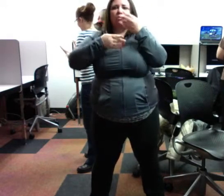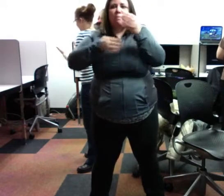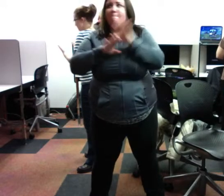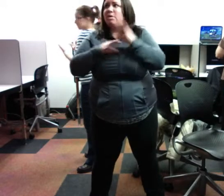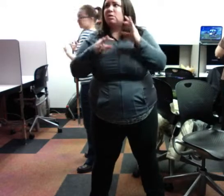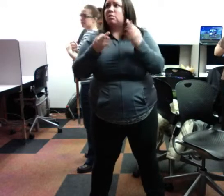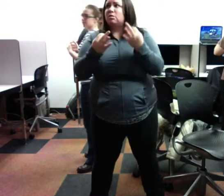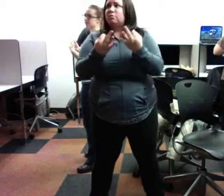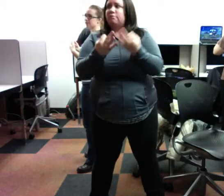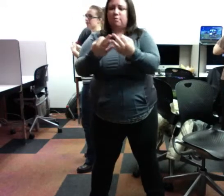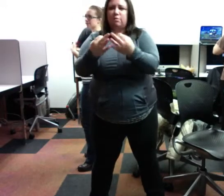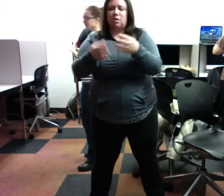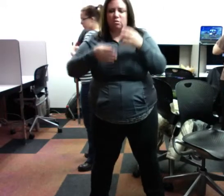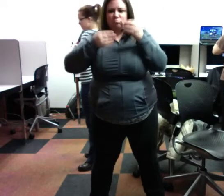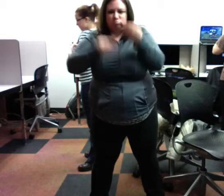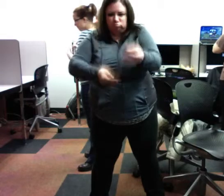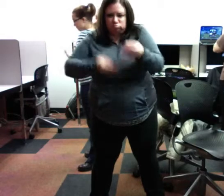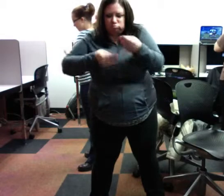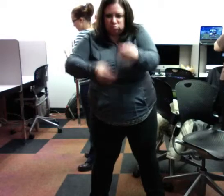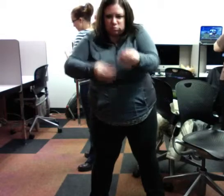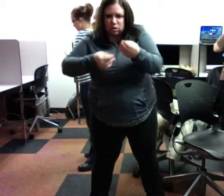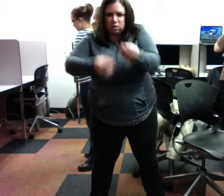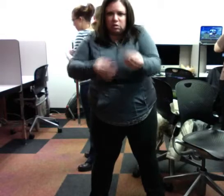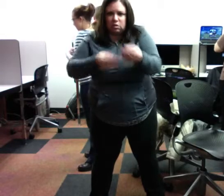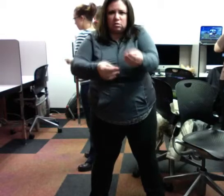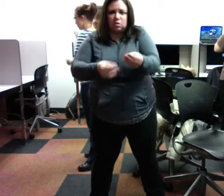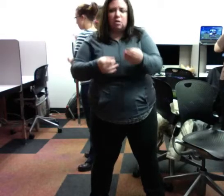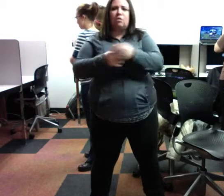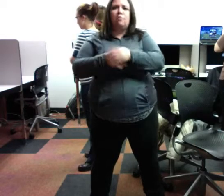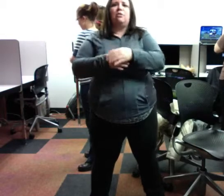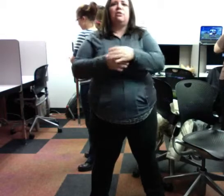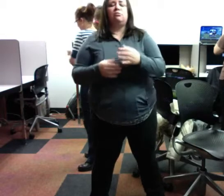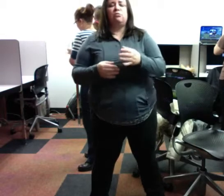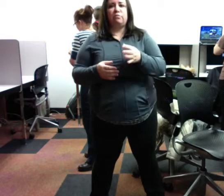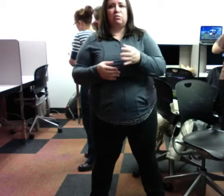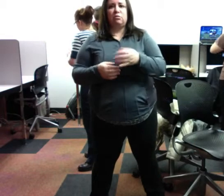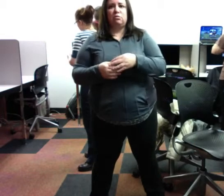set up so the that it'll be family? as easy Go as back and possible tell your for your family. It means to say your goodbyes.